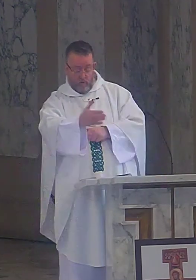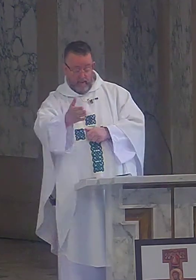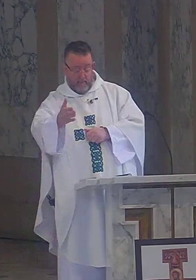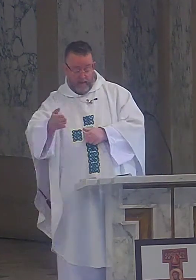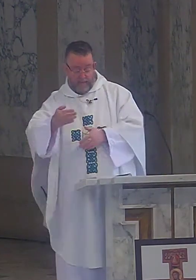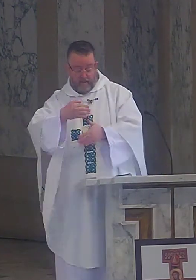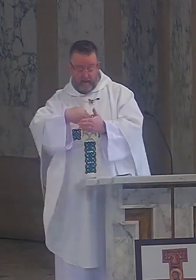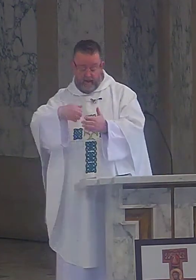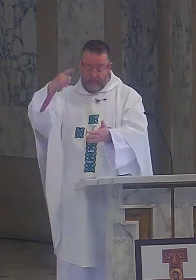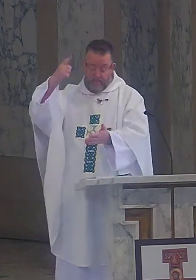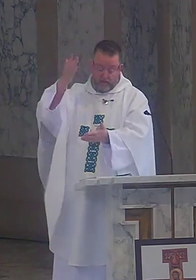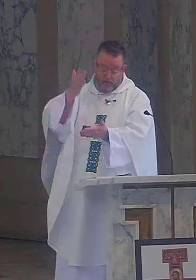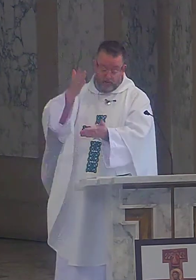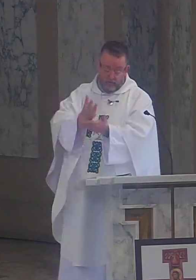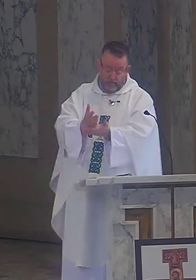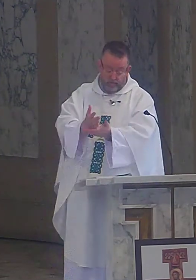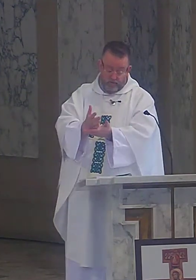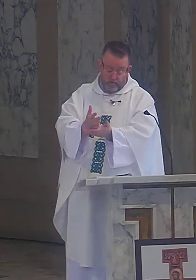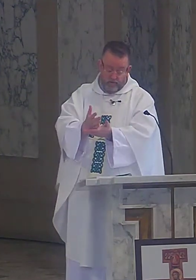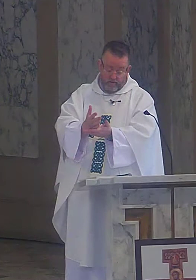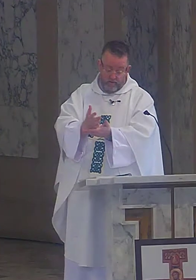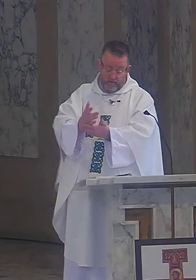Consecrate them in the truth.